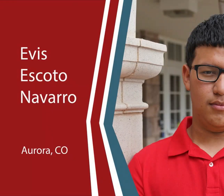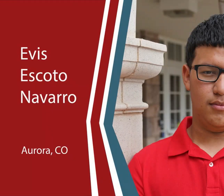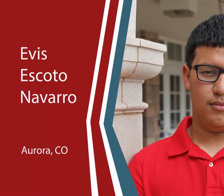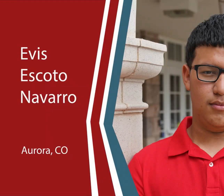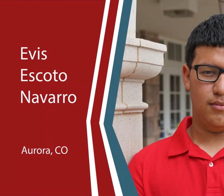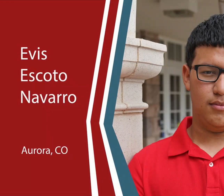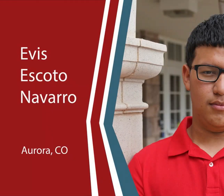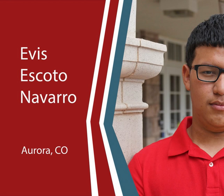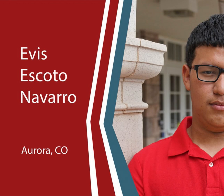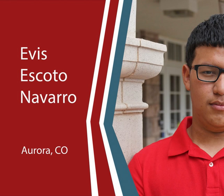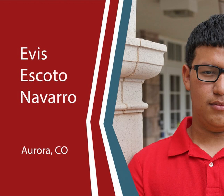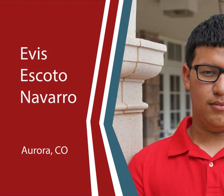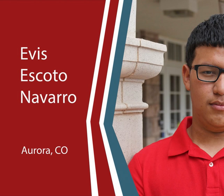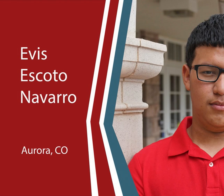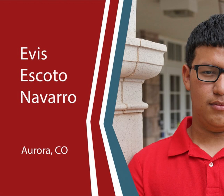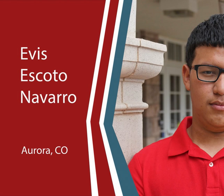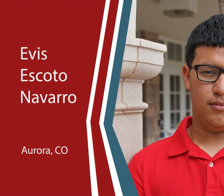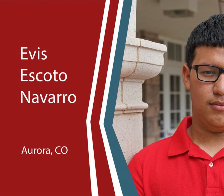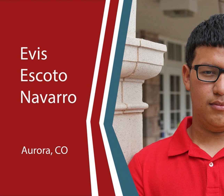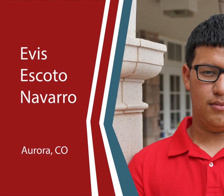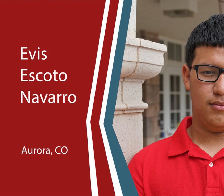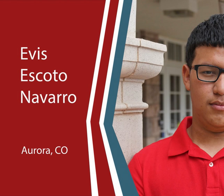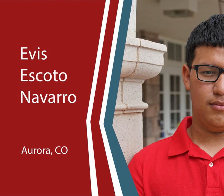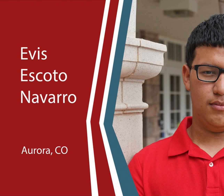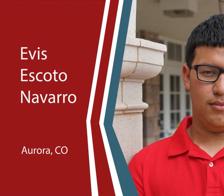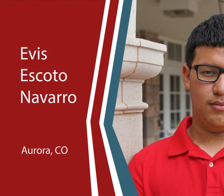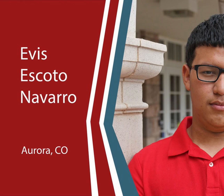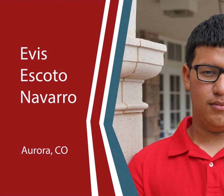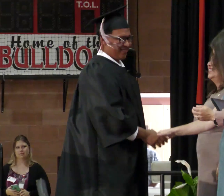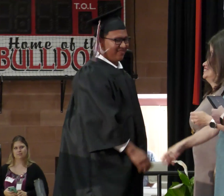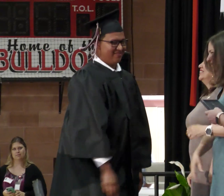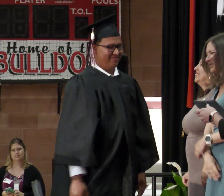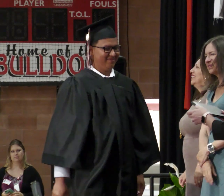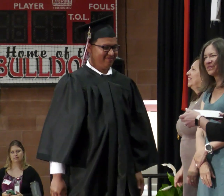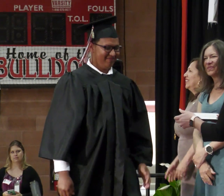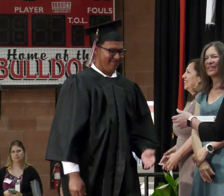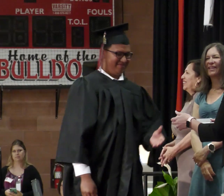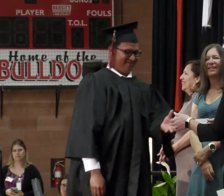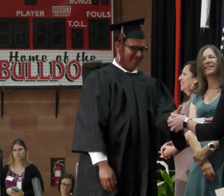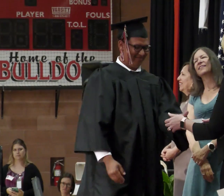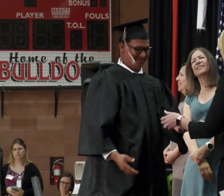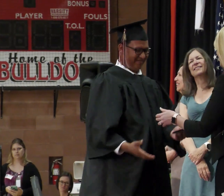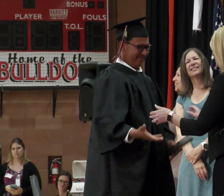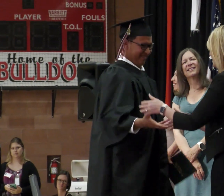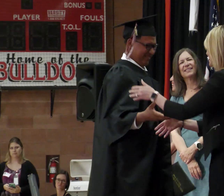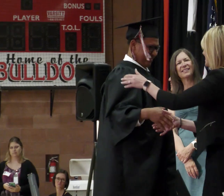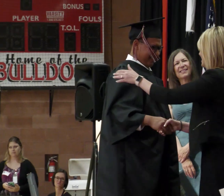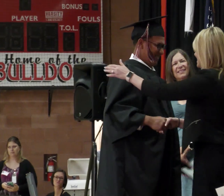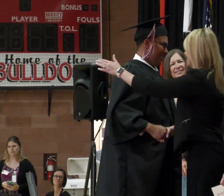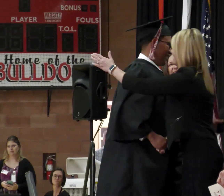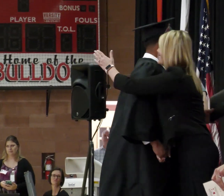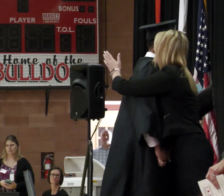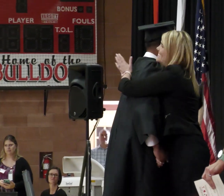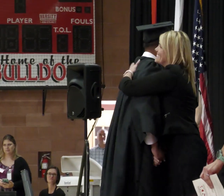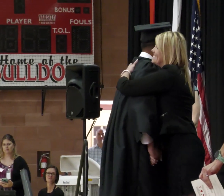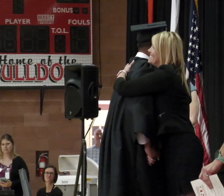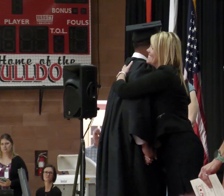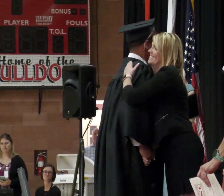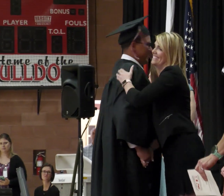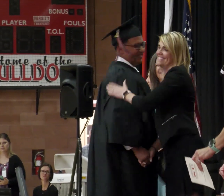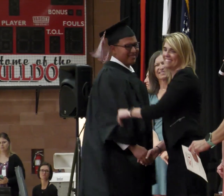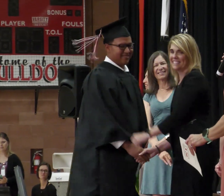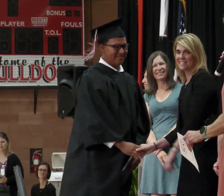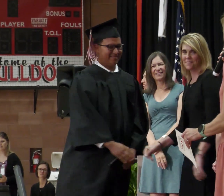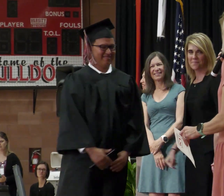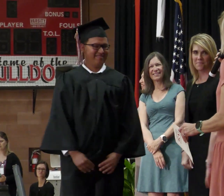Evis is approaching the stage He's shaking Yolanda's hand Michelle's hand Accepting his diploma For Miss Tara Wilkins Giving